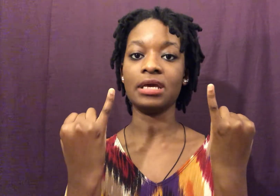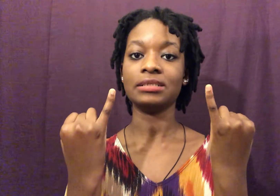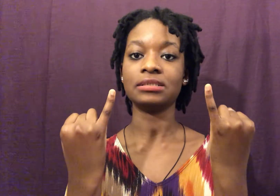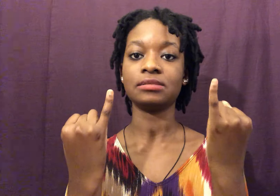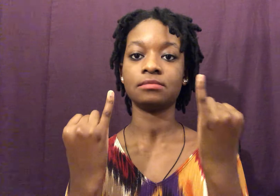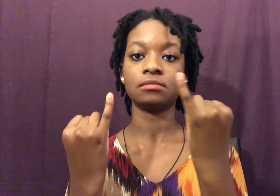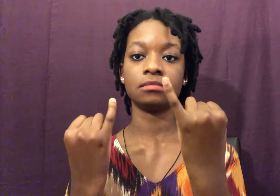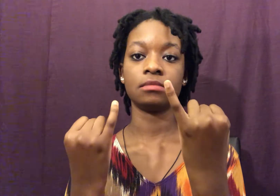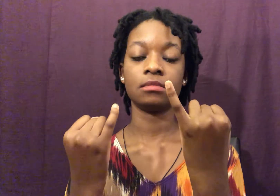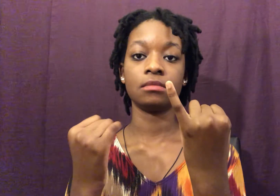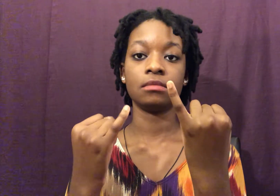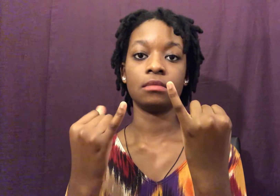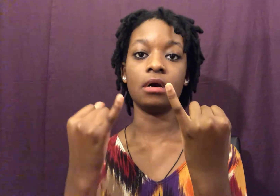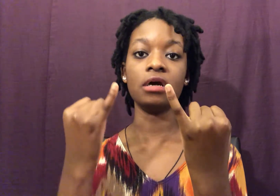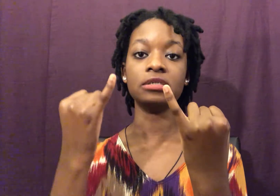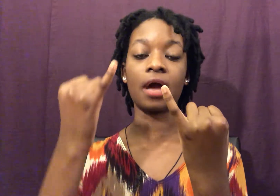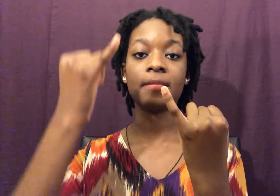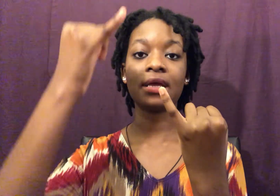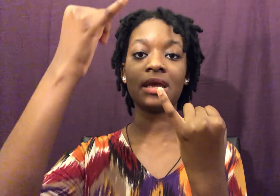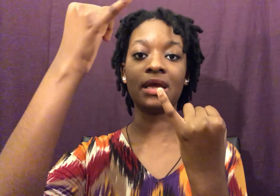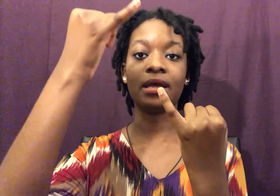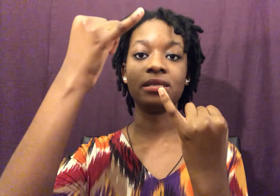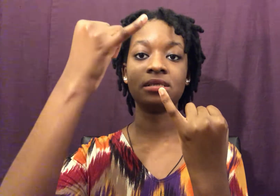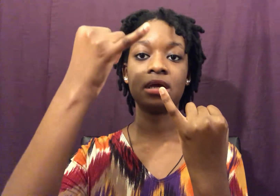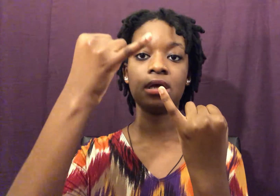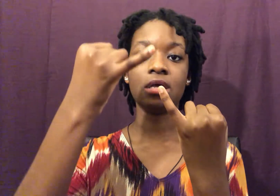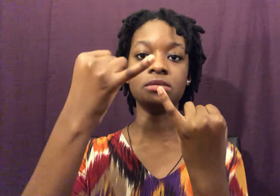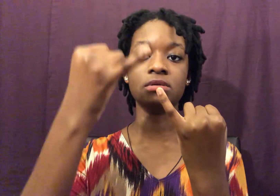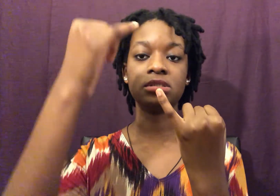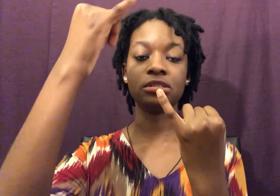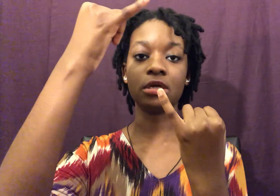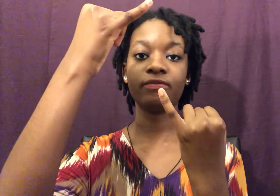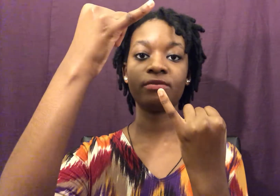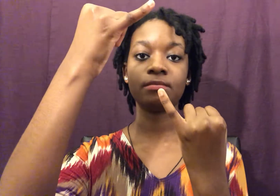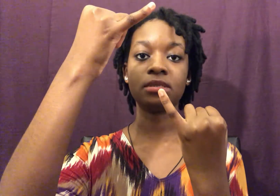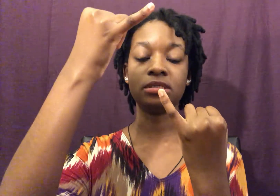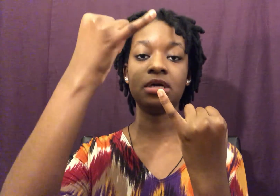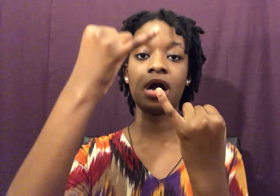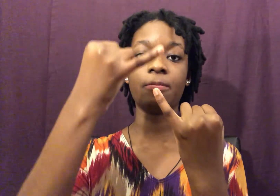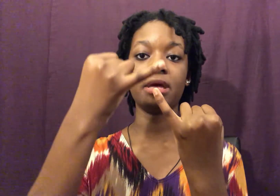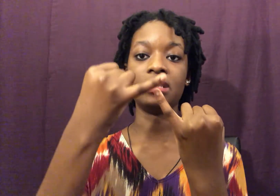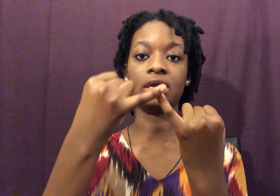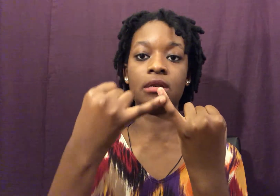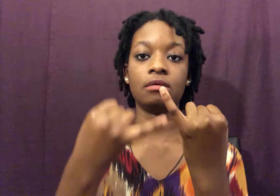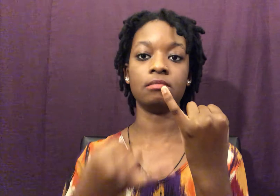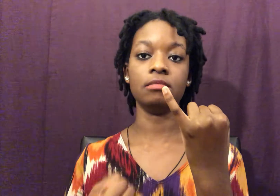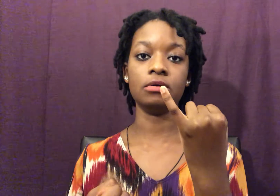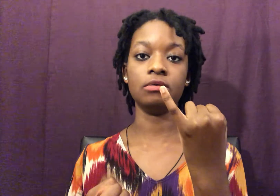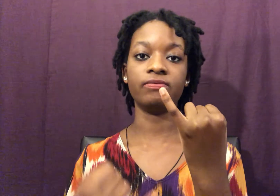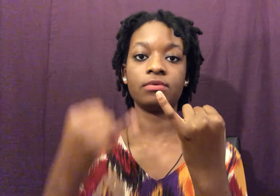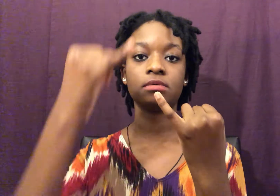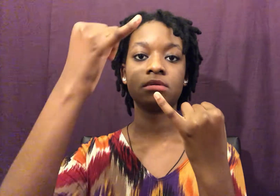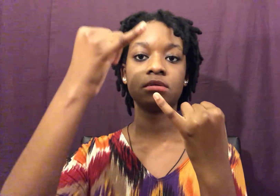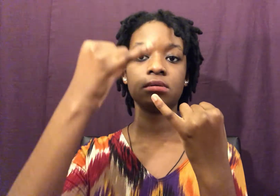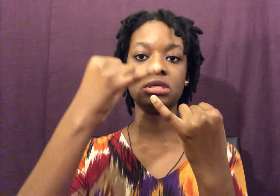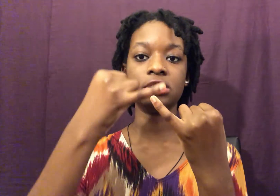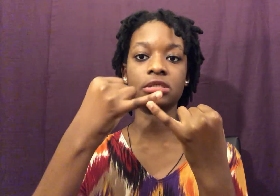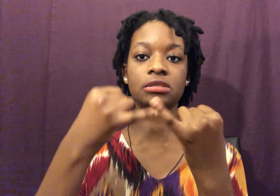hands. Our dominant hand is going to start from the top and then move and just